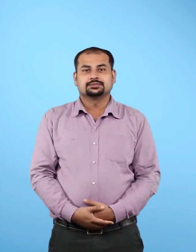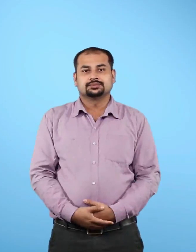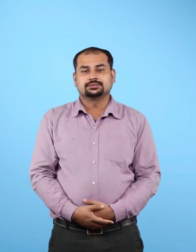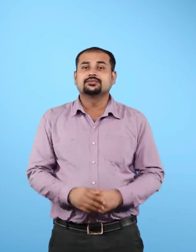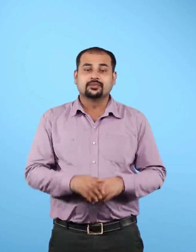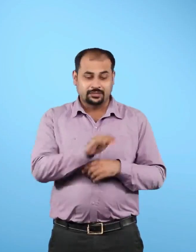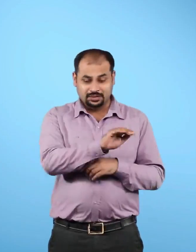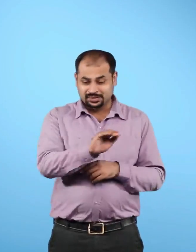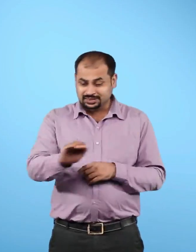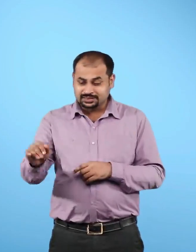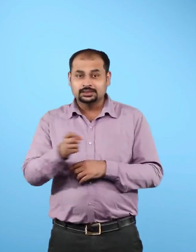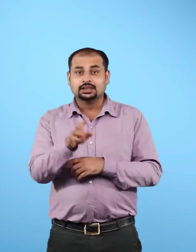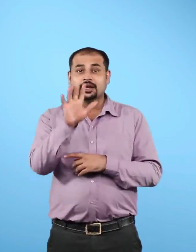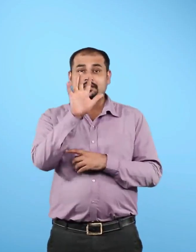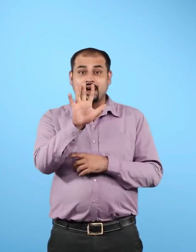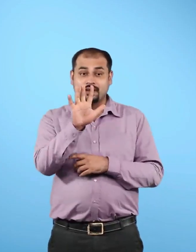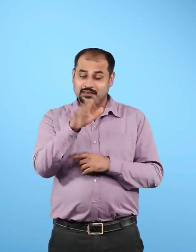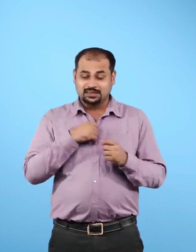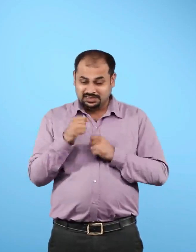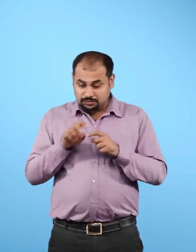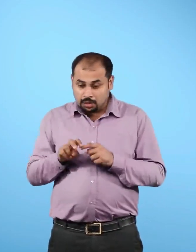The first 5 children in the long jump are